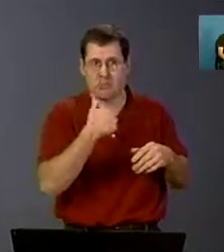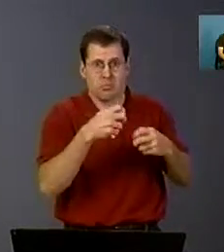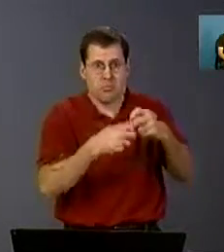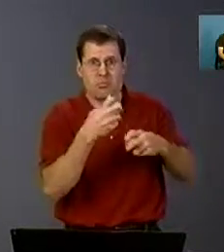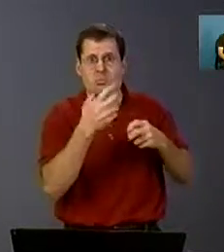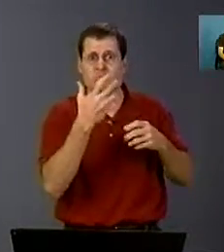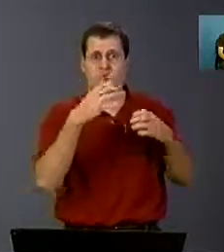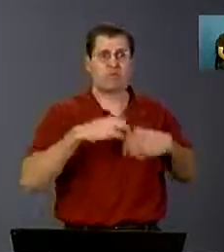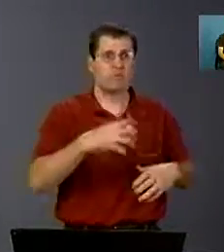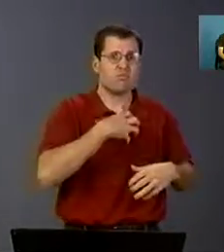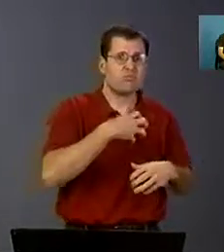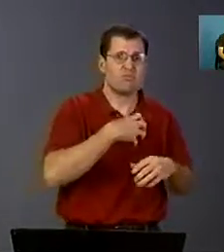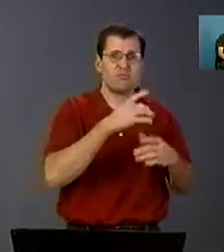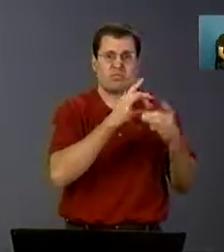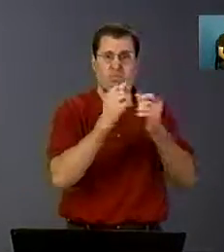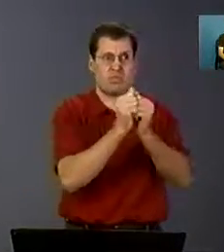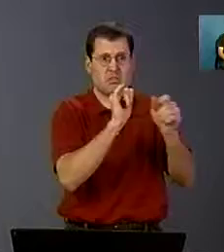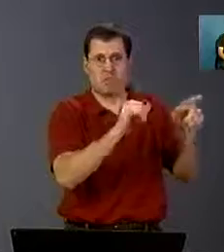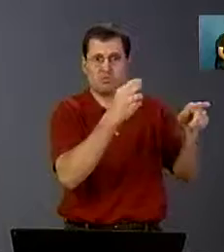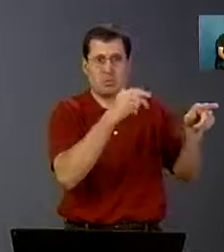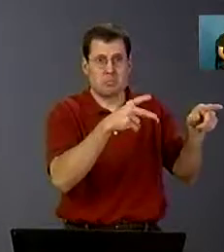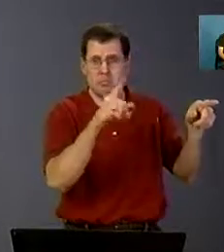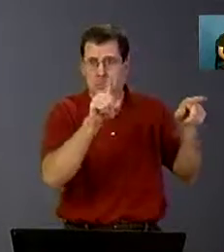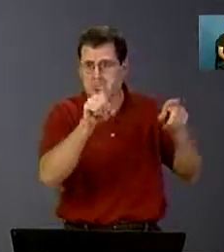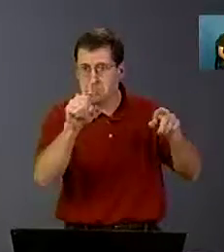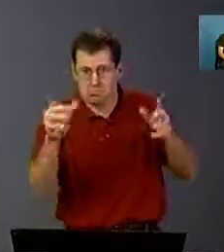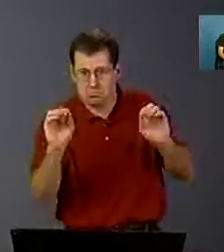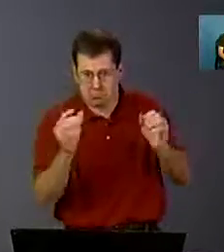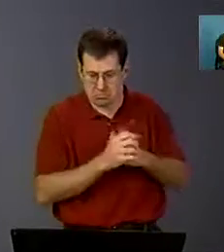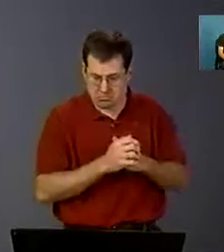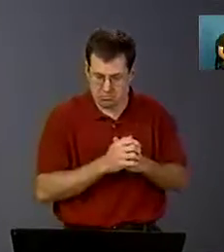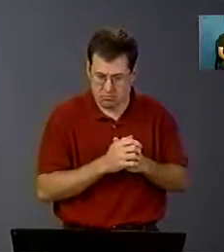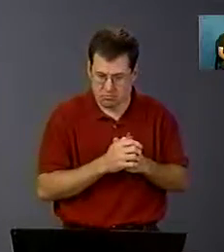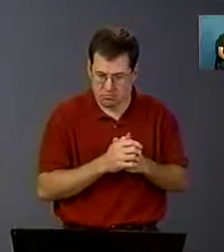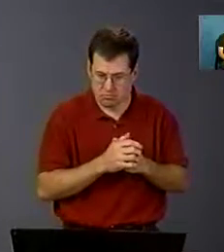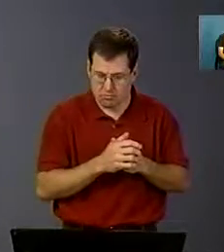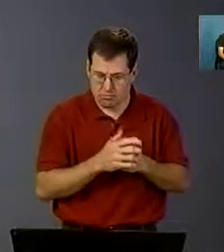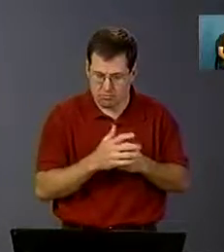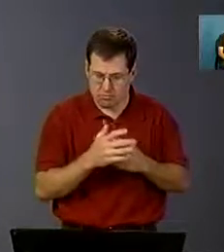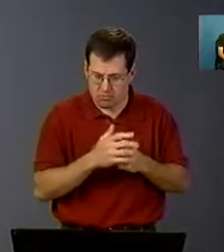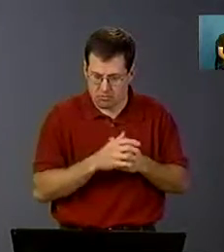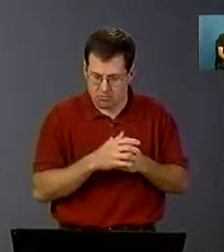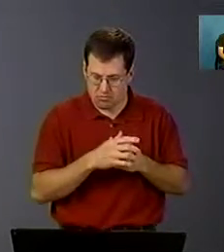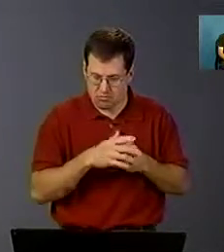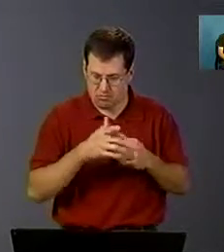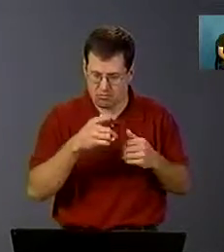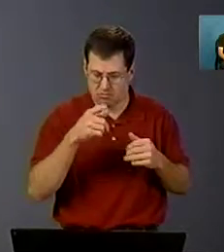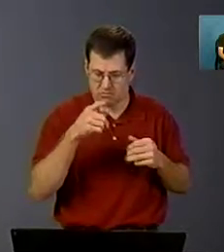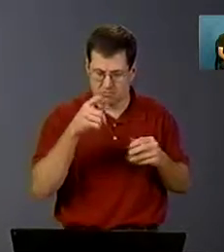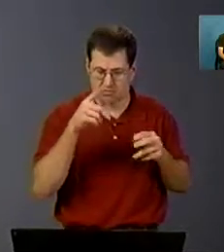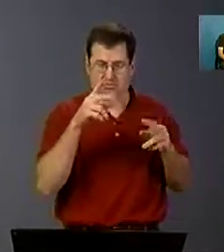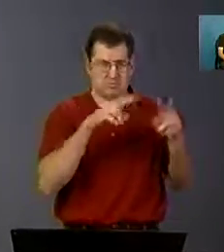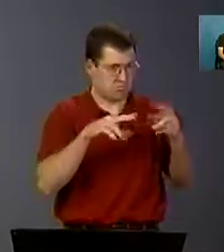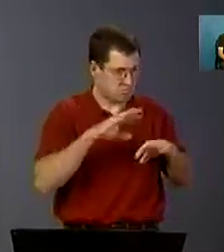You can also call the Better Business Bureau and see if there's any complaints with the company and see what their standing is.